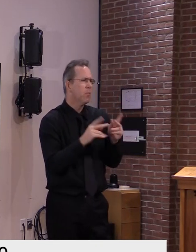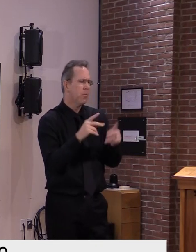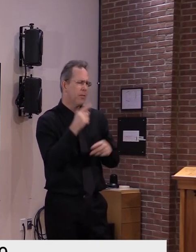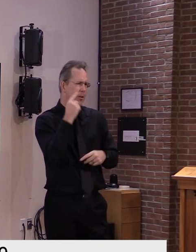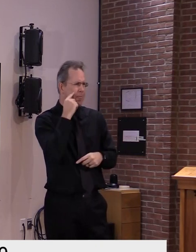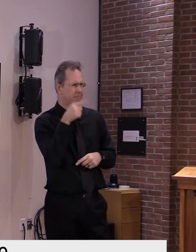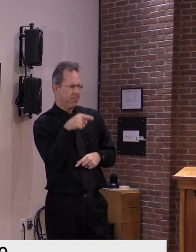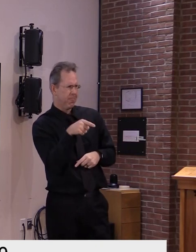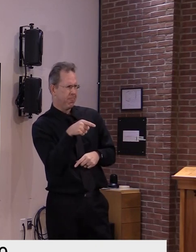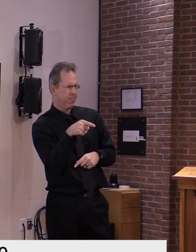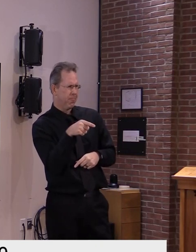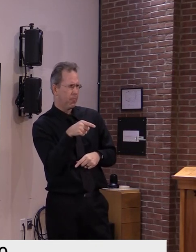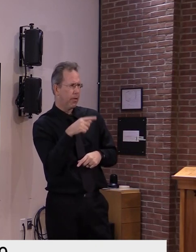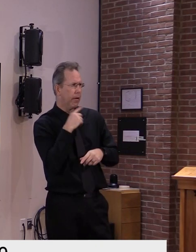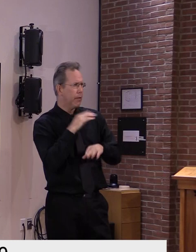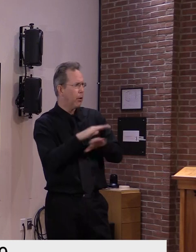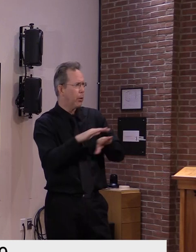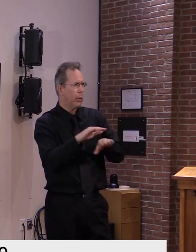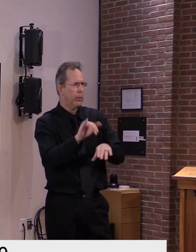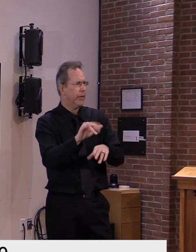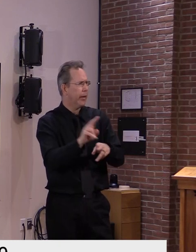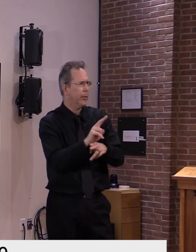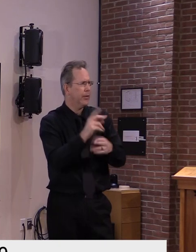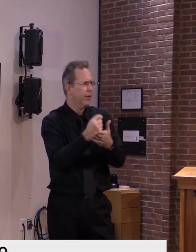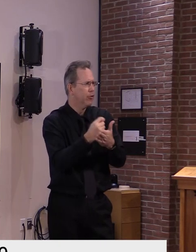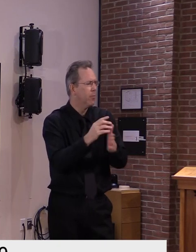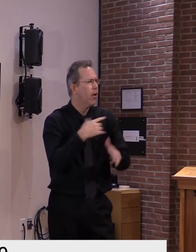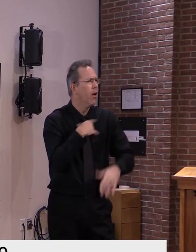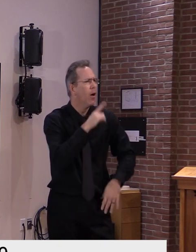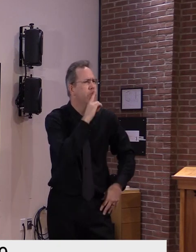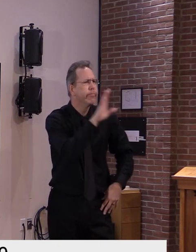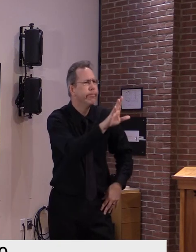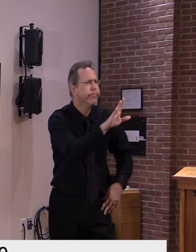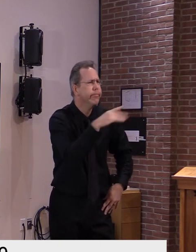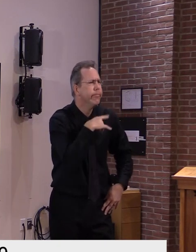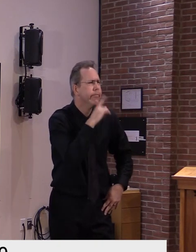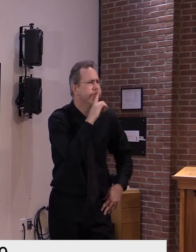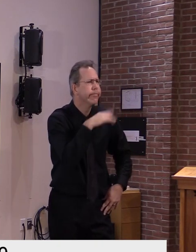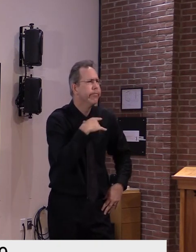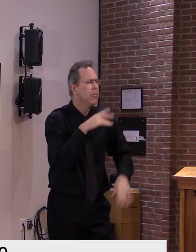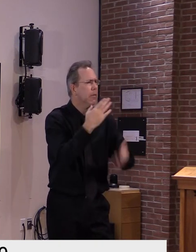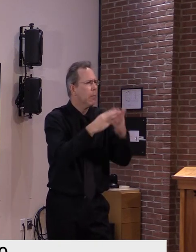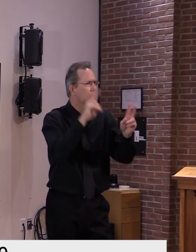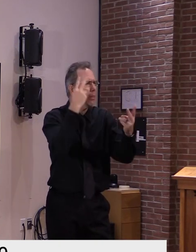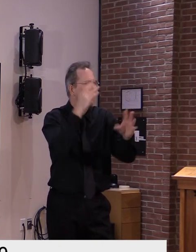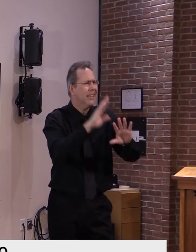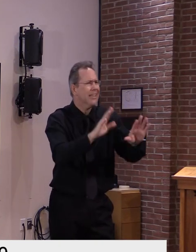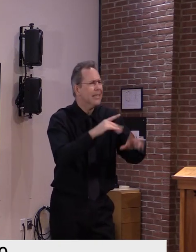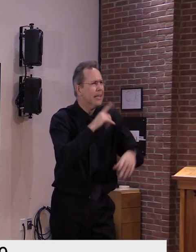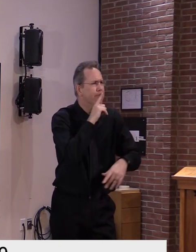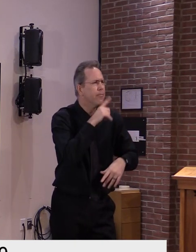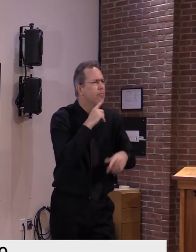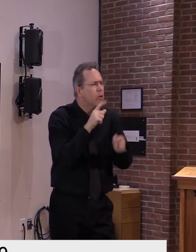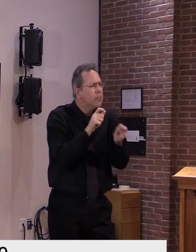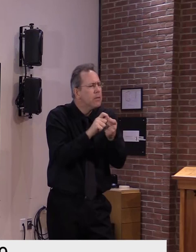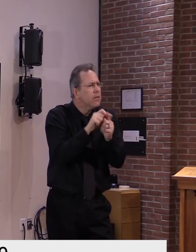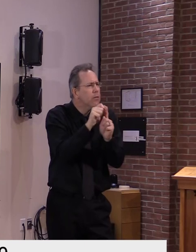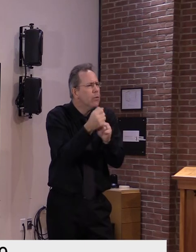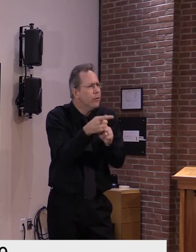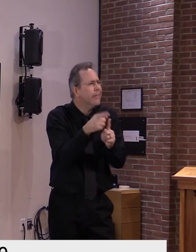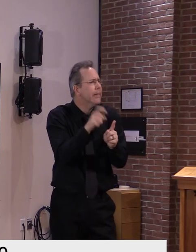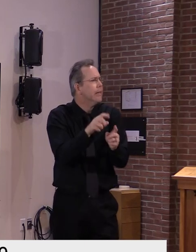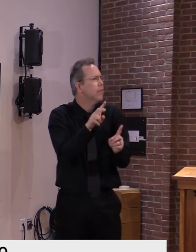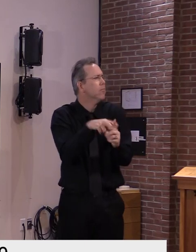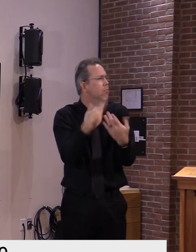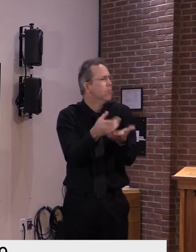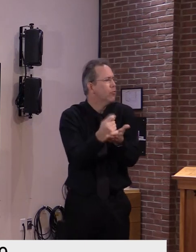drug in Vermont, but nothing could be further from the truth. In fact, one of our smaller hospitals has already infused this drug